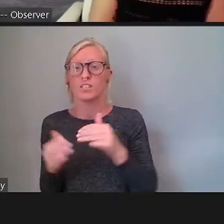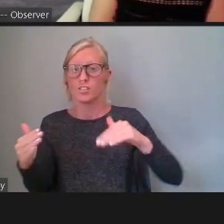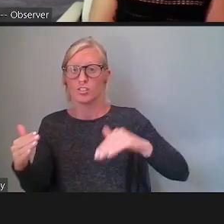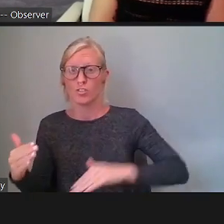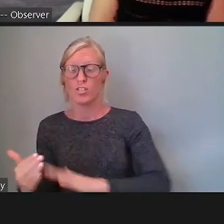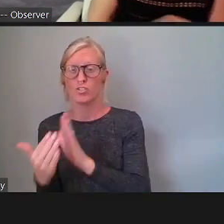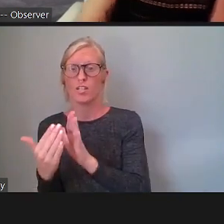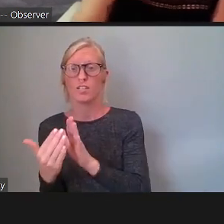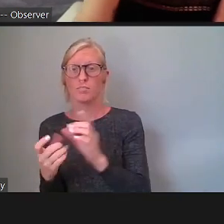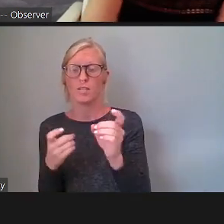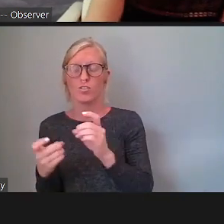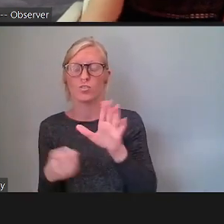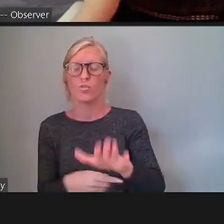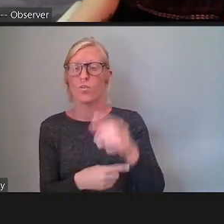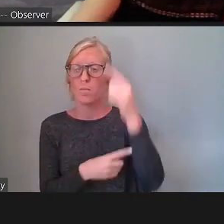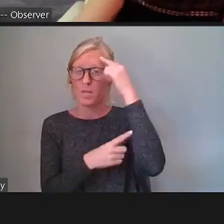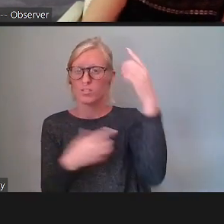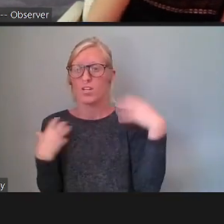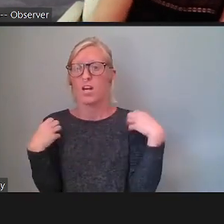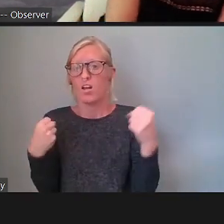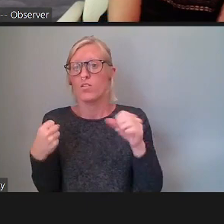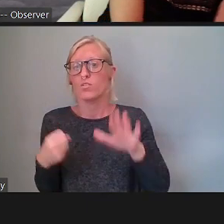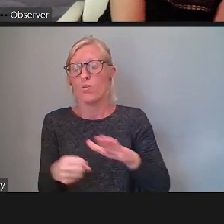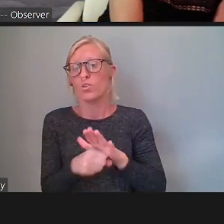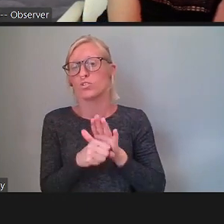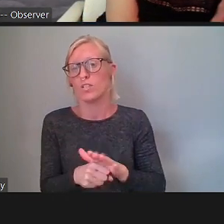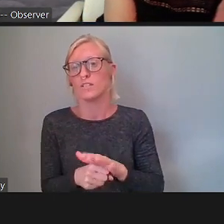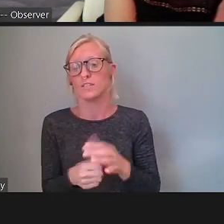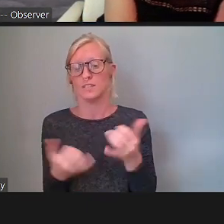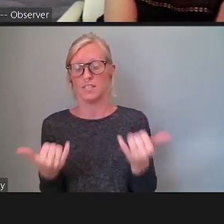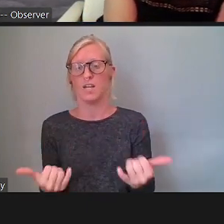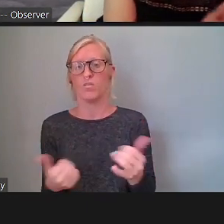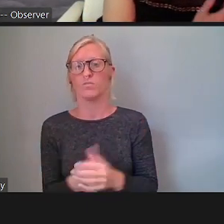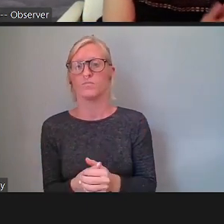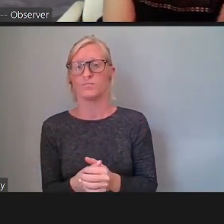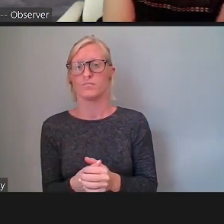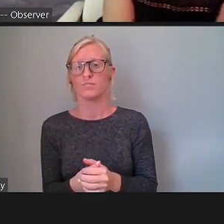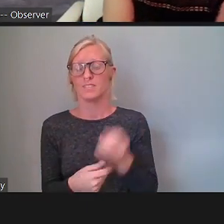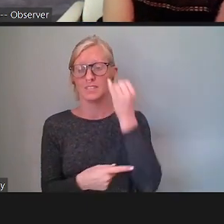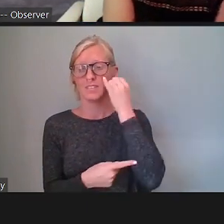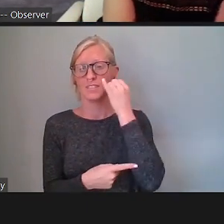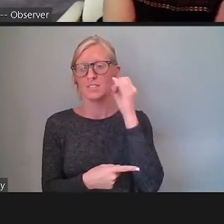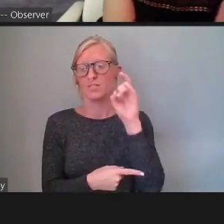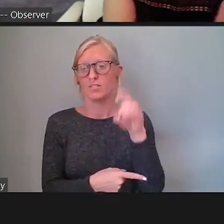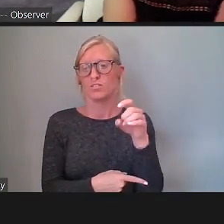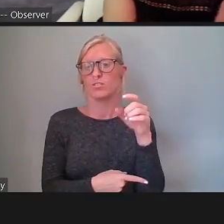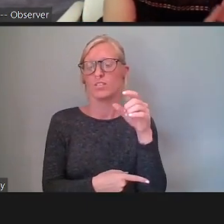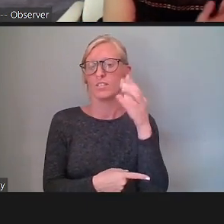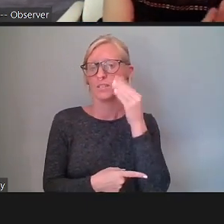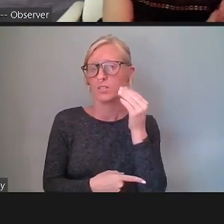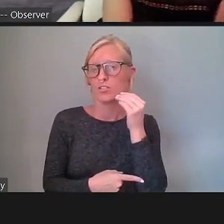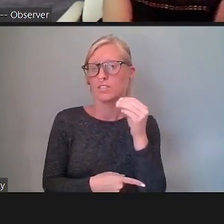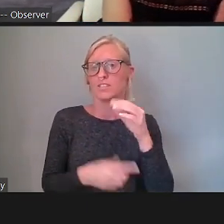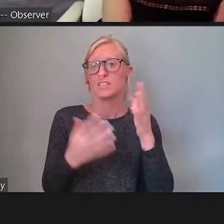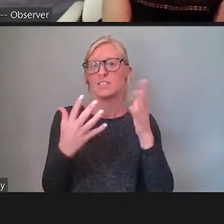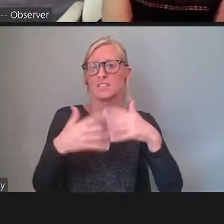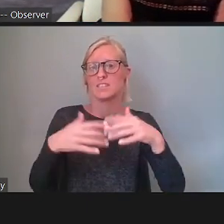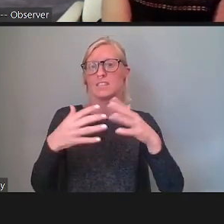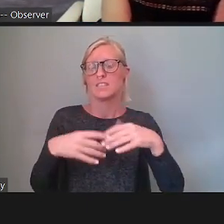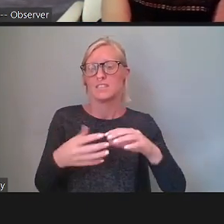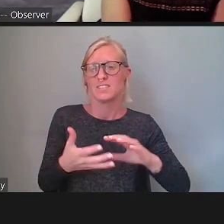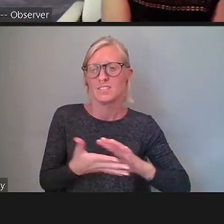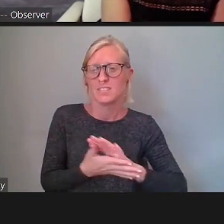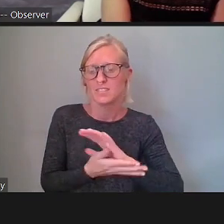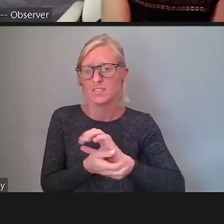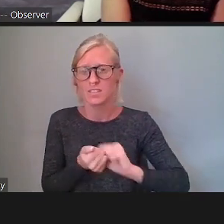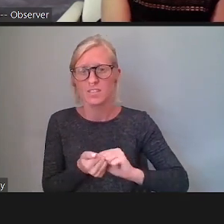and your stress and manage your well-being at this time. And should you experience a deterioration, to make sure that you do go seek specialist support